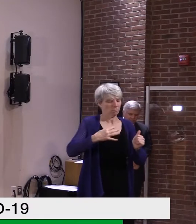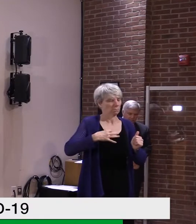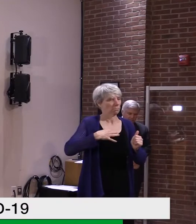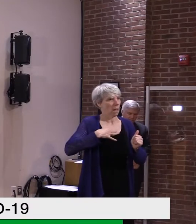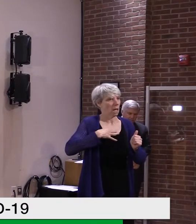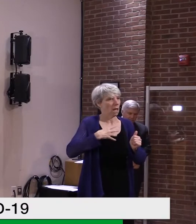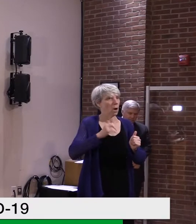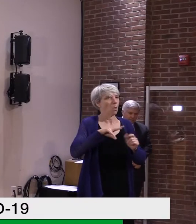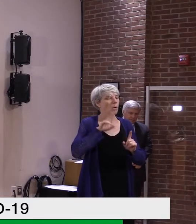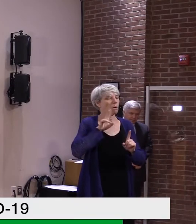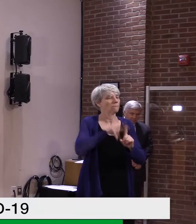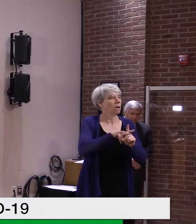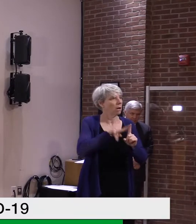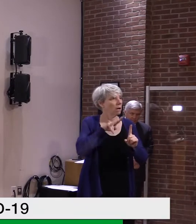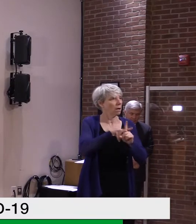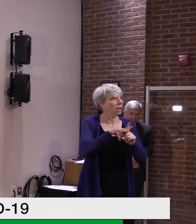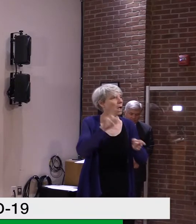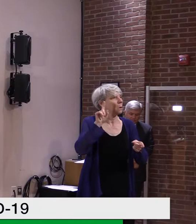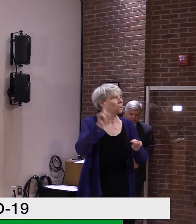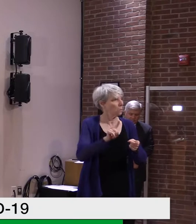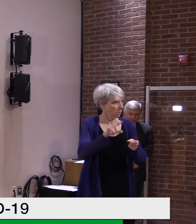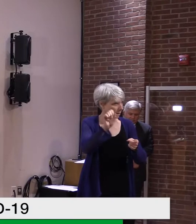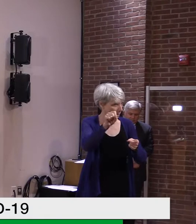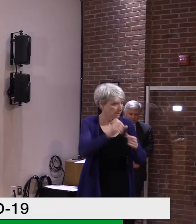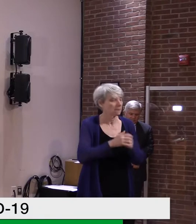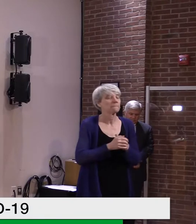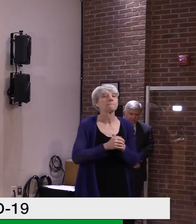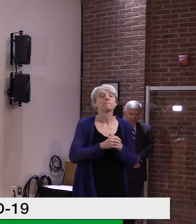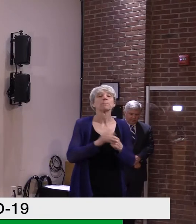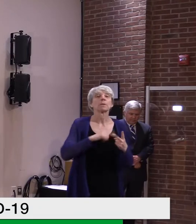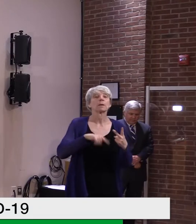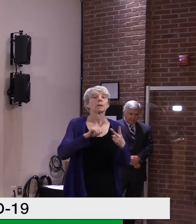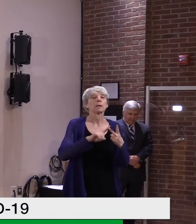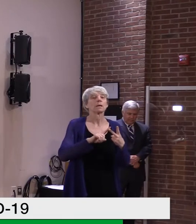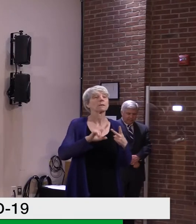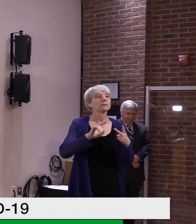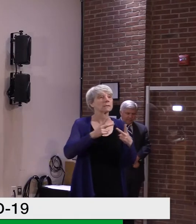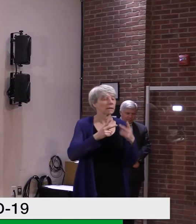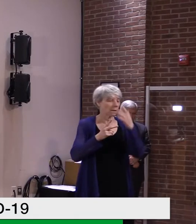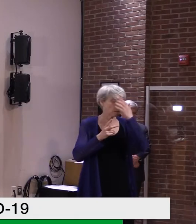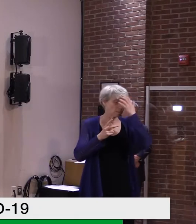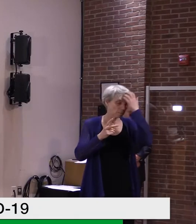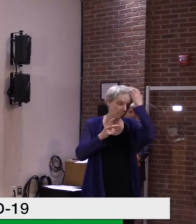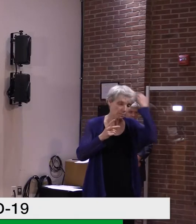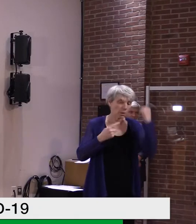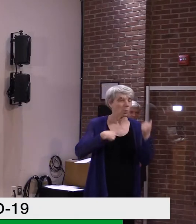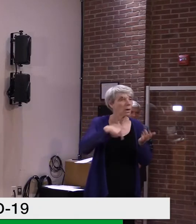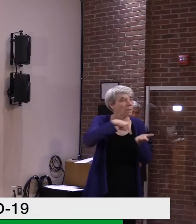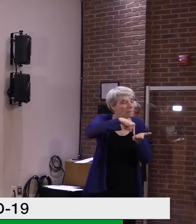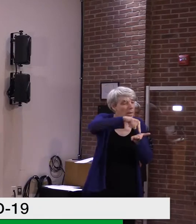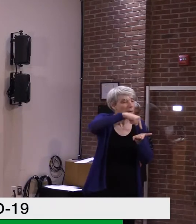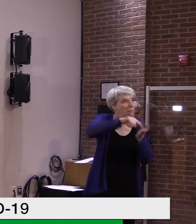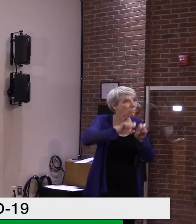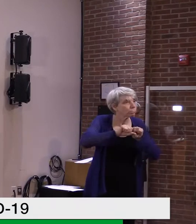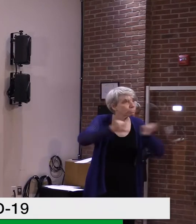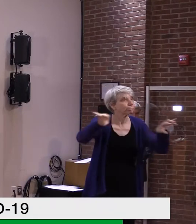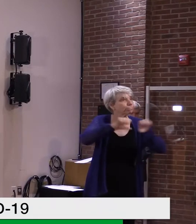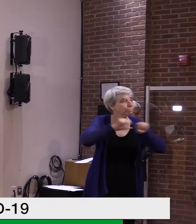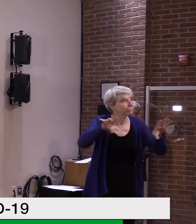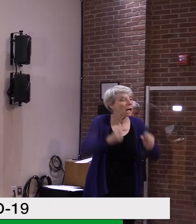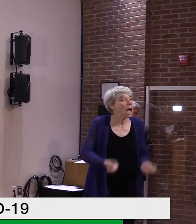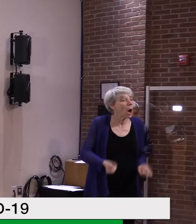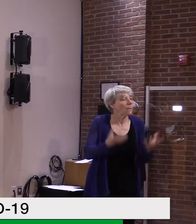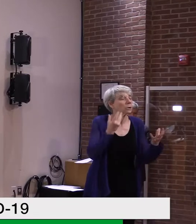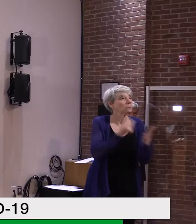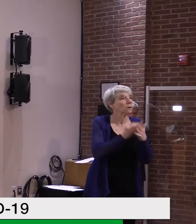work search has gone back into place. We've also seen the amount of claims that we're paying out, the dollar amount, go down week